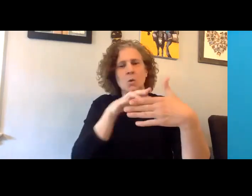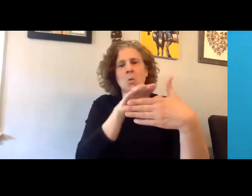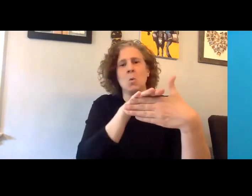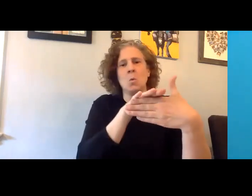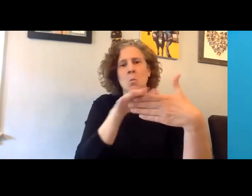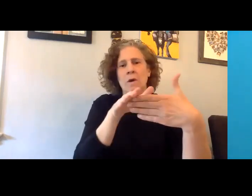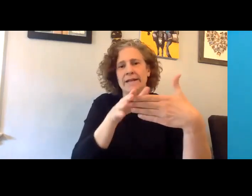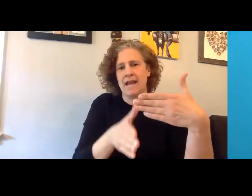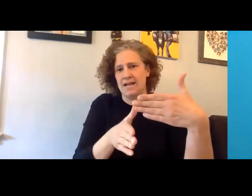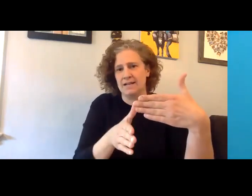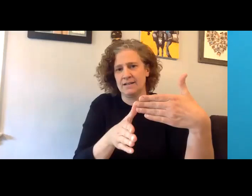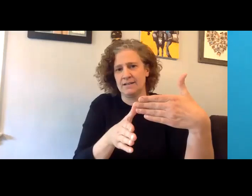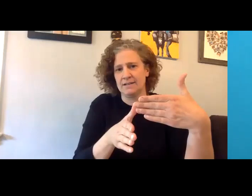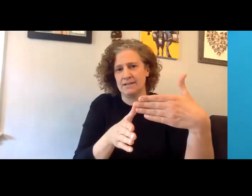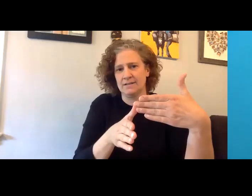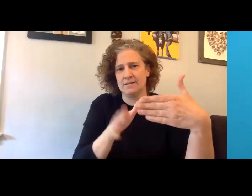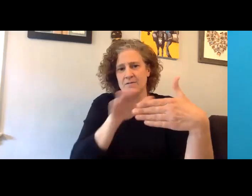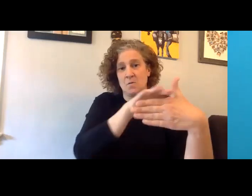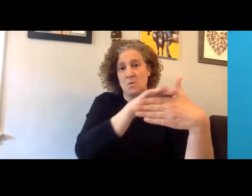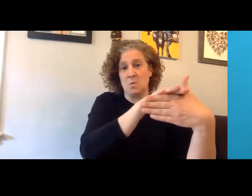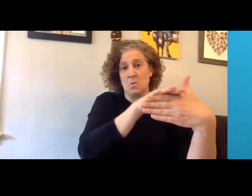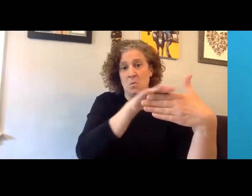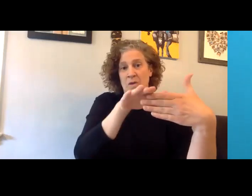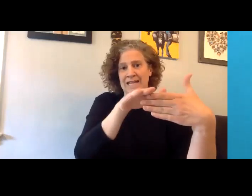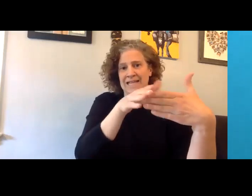Now, for weekends, you can say weekend,